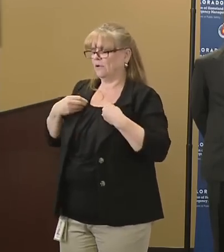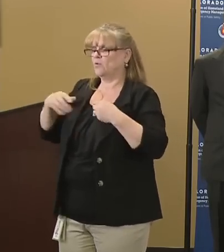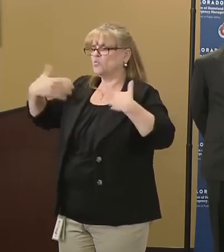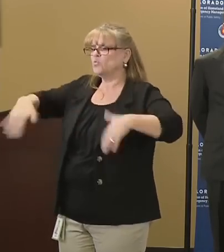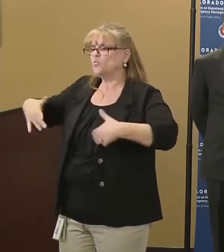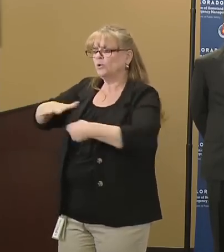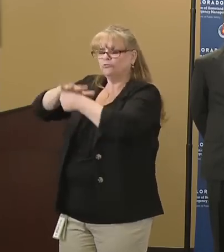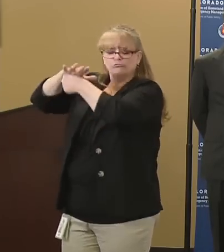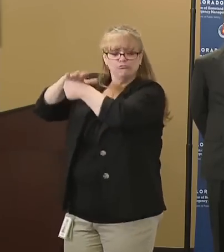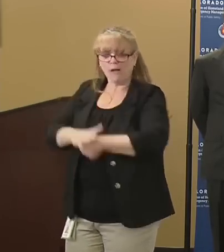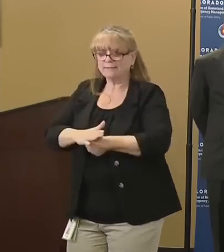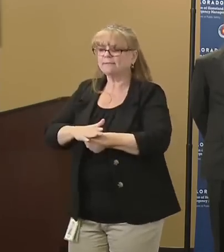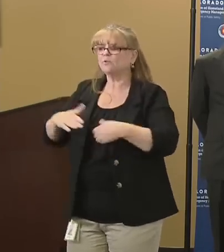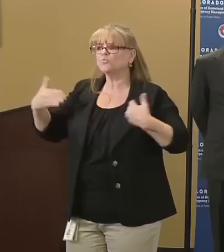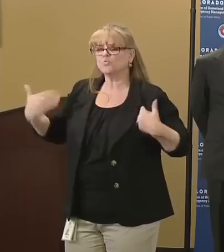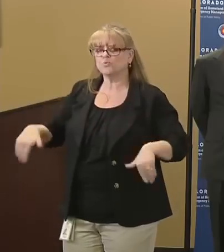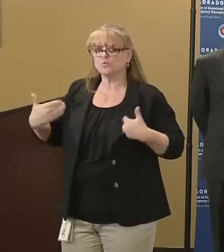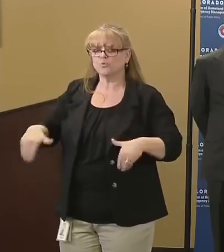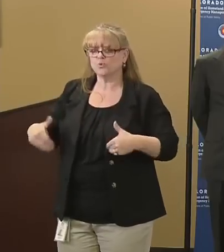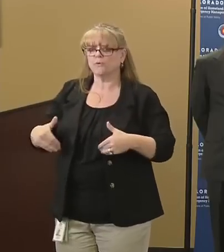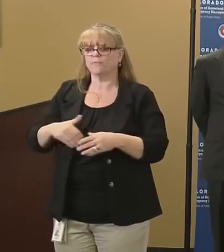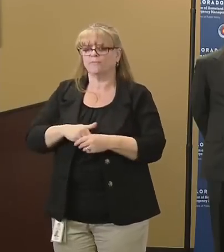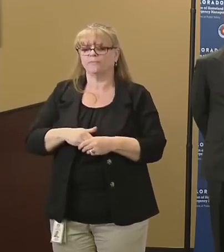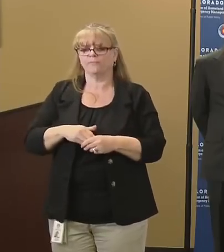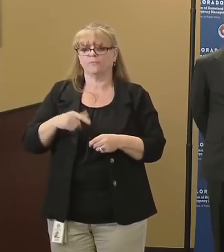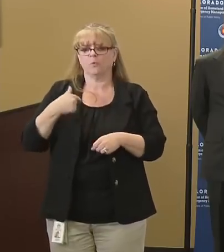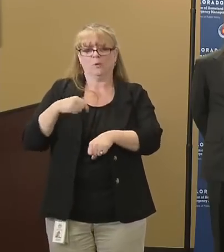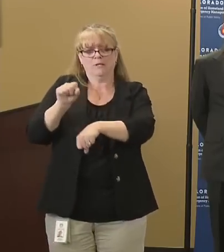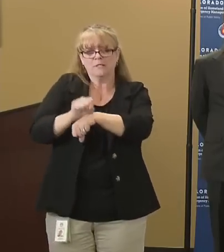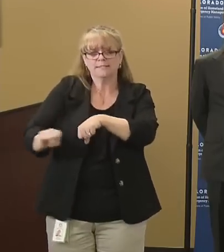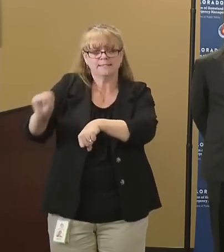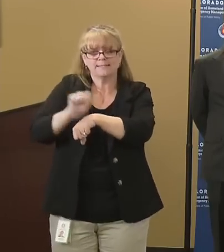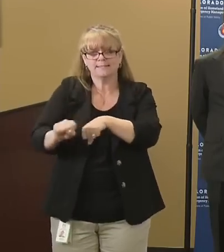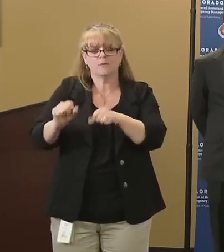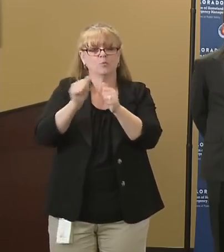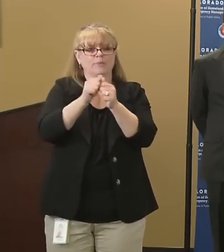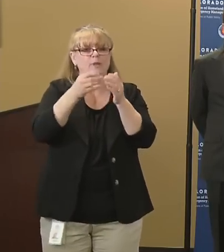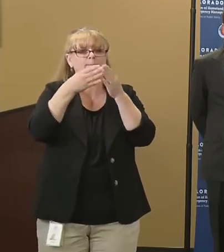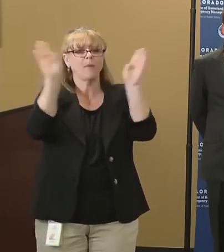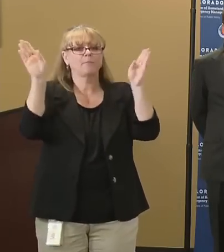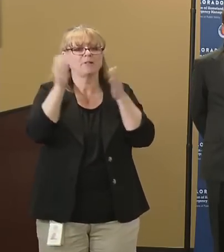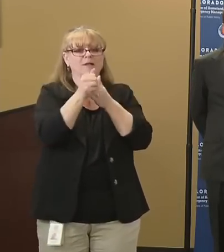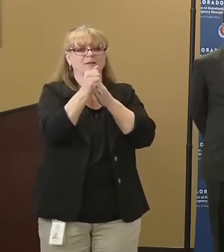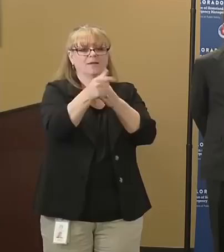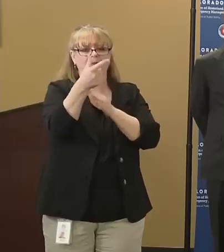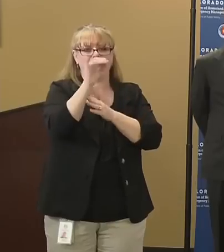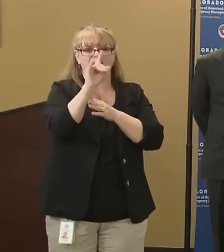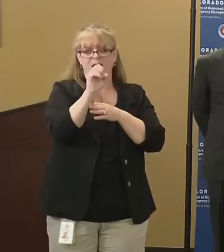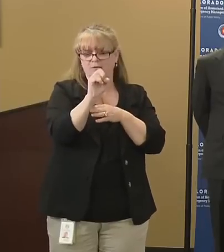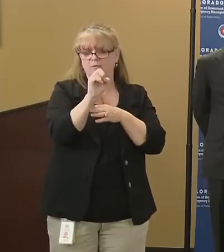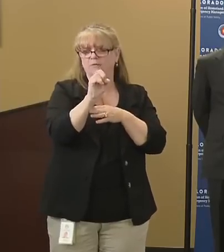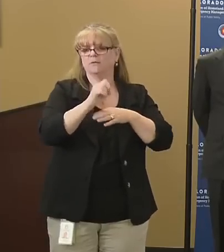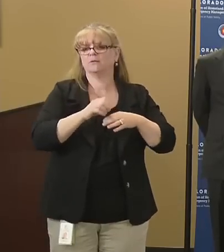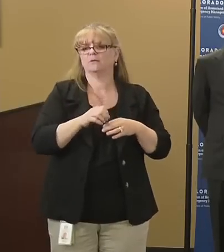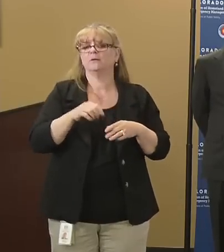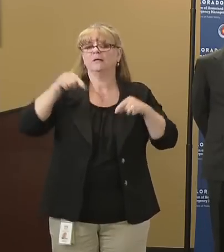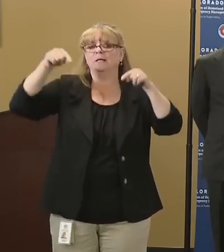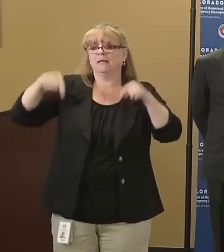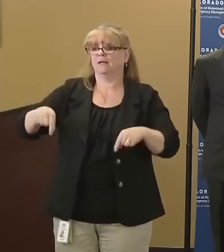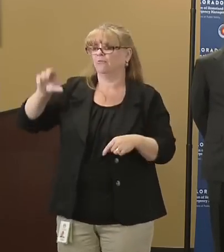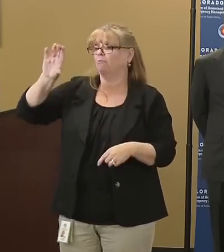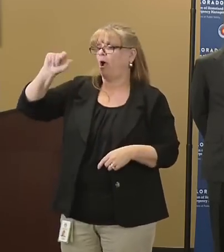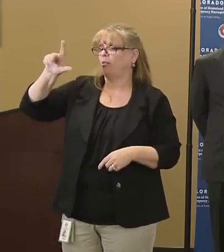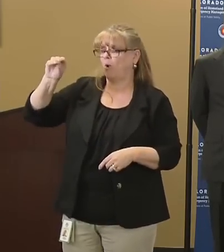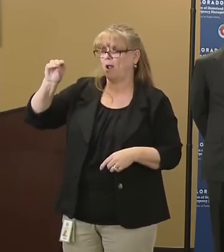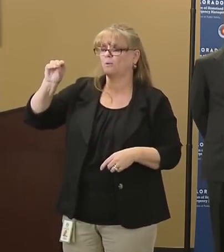with hospital leaders and our state and local public health departments, our healthcare professionals here in Colorado have created a